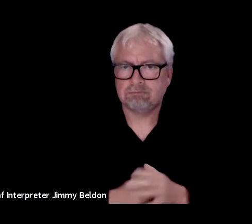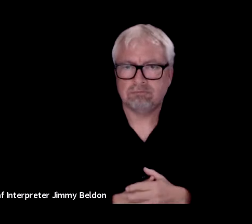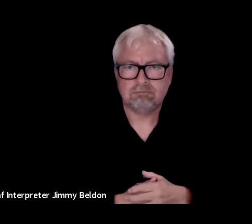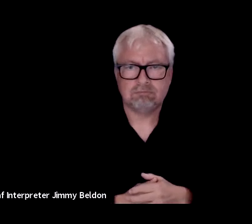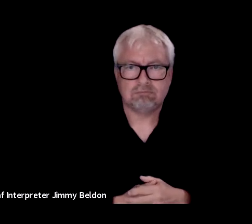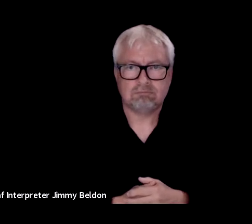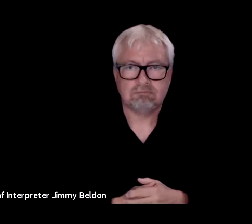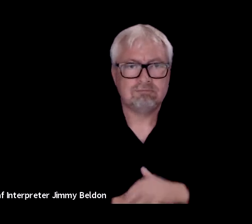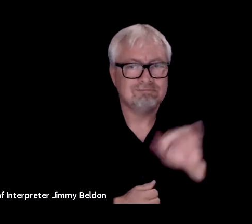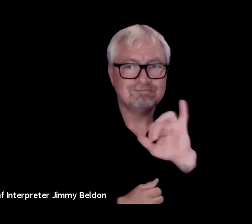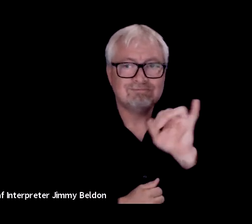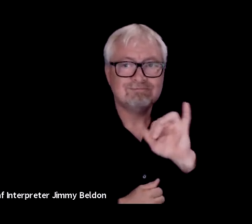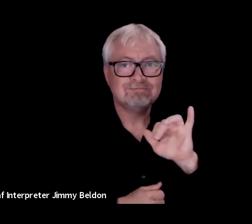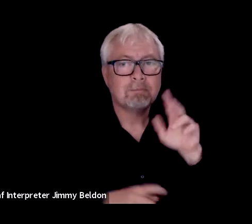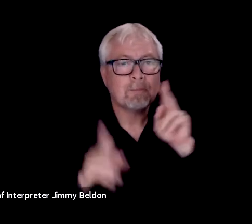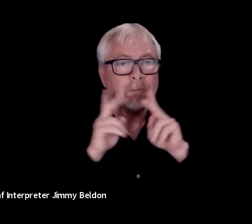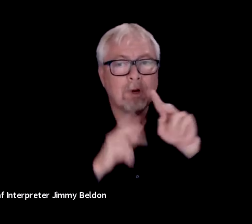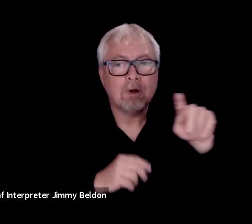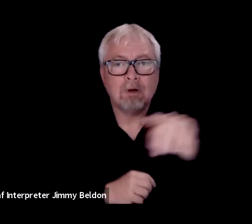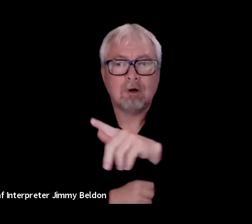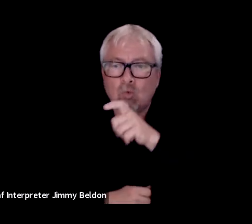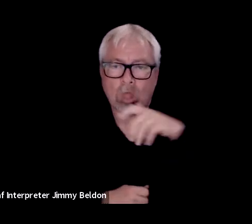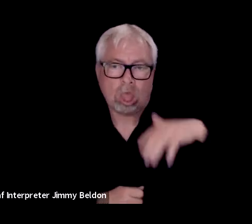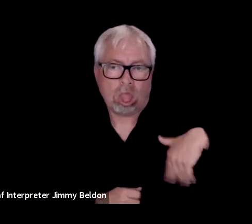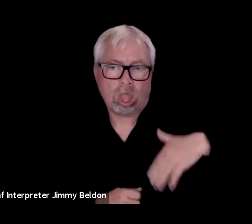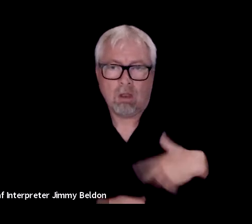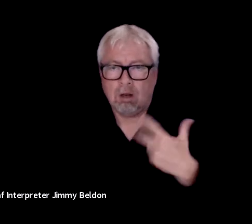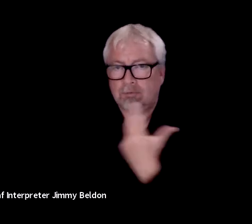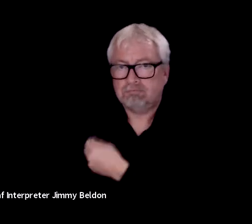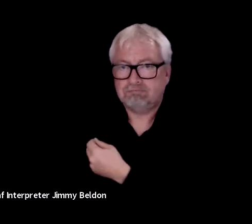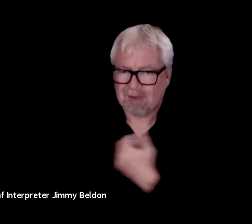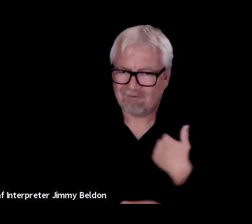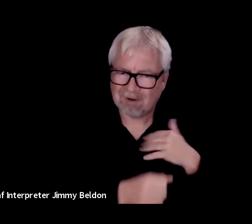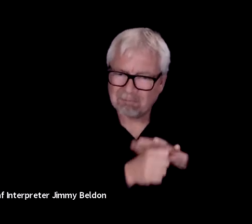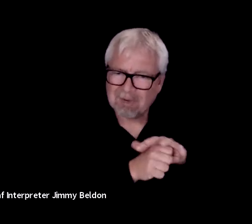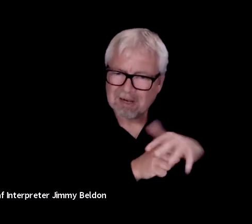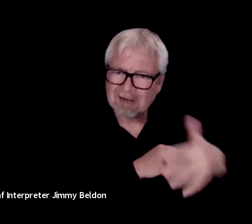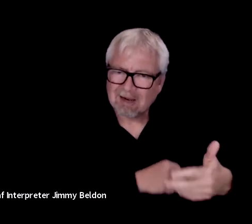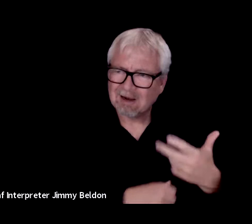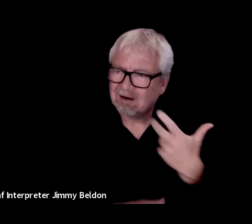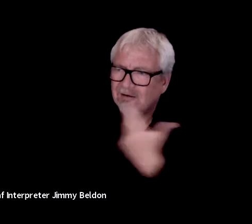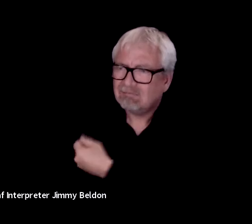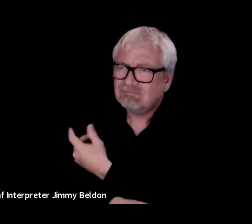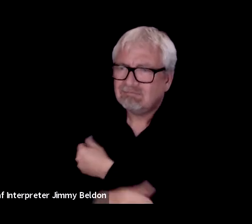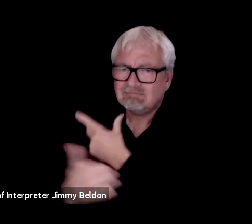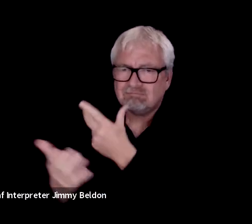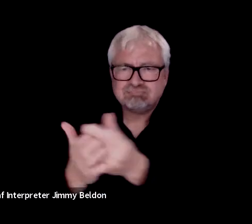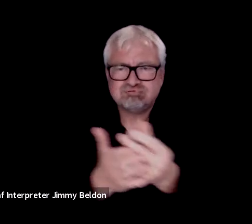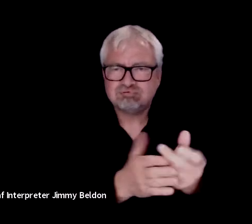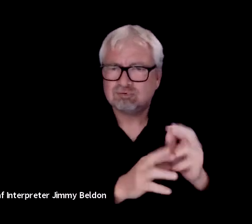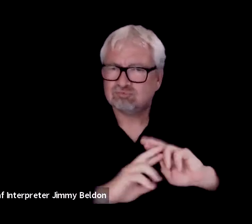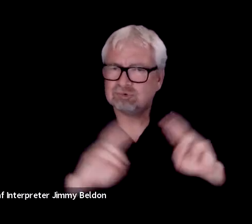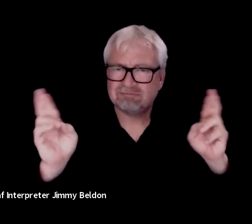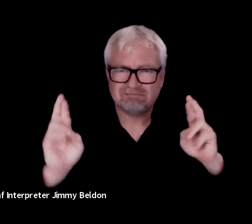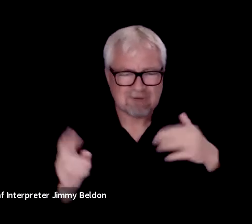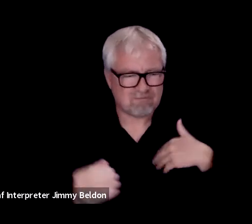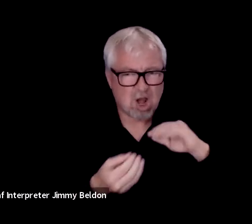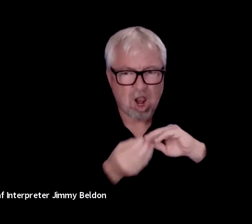priority. Thank you. Thank you, Commissioner. I also want to circle back on one thing.